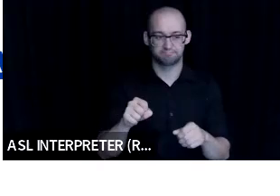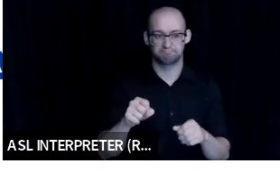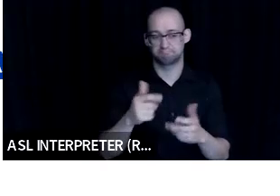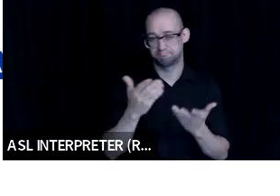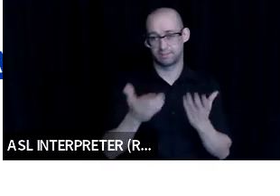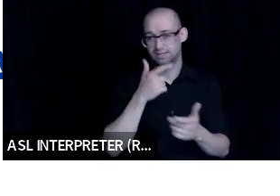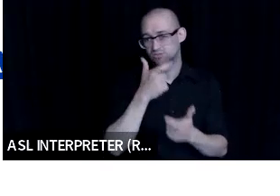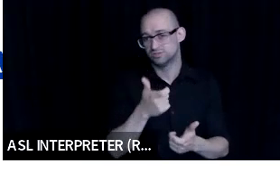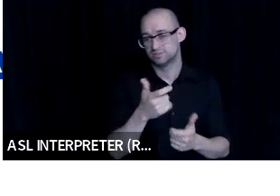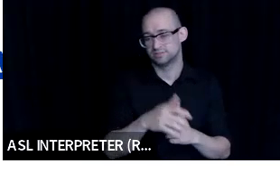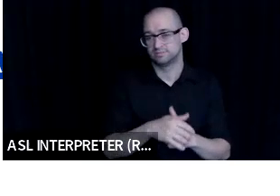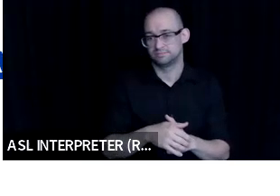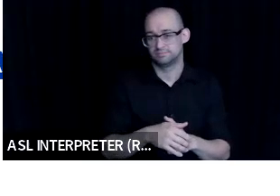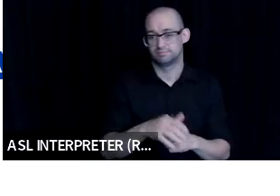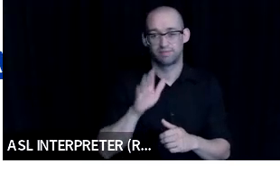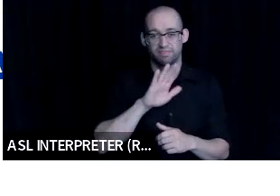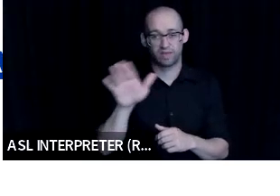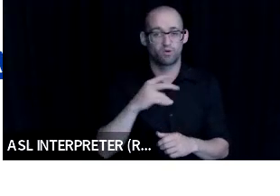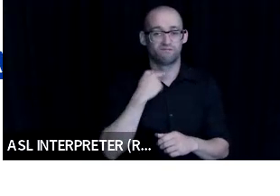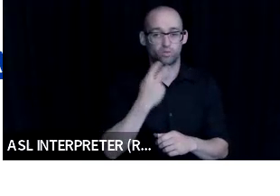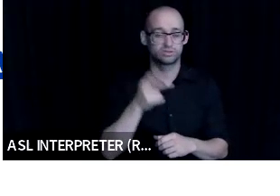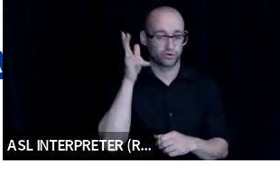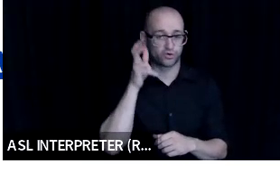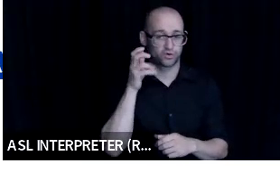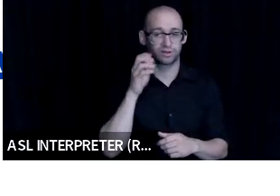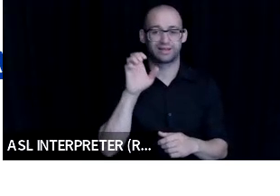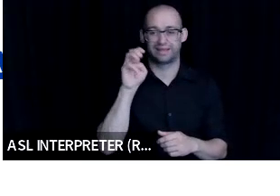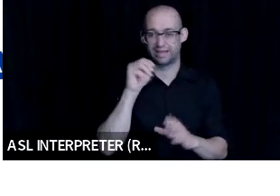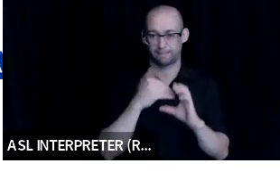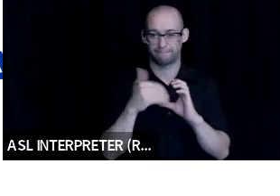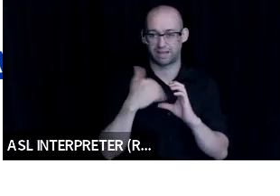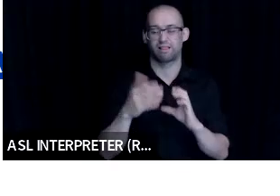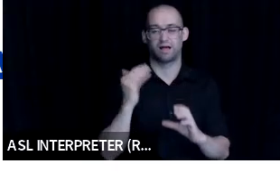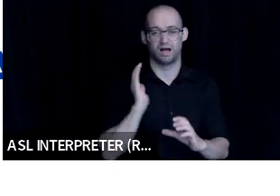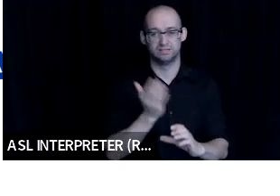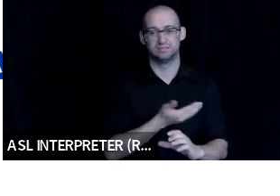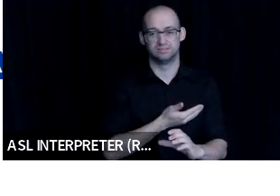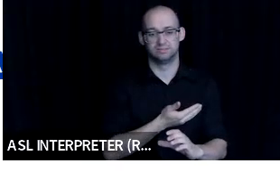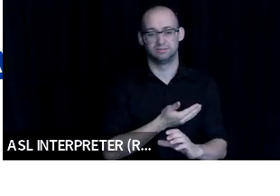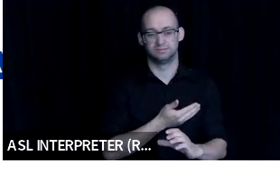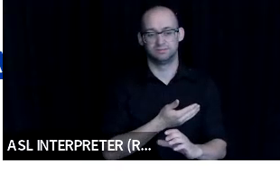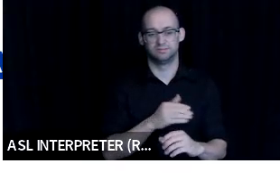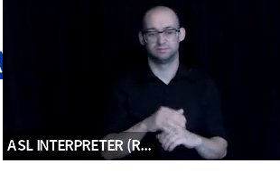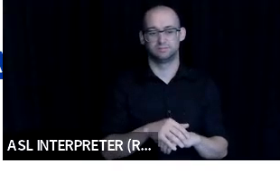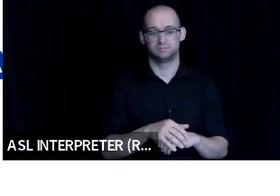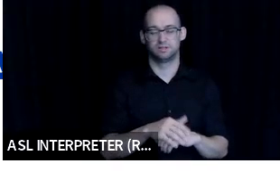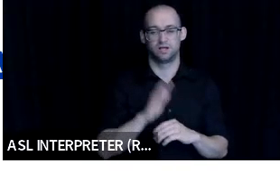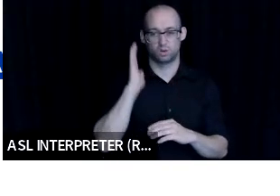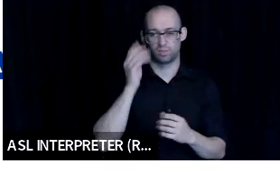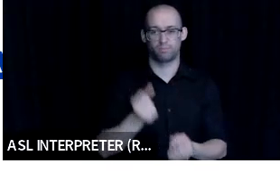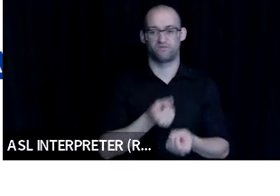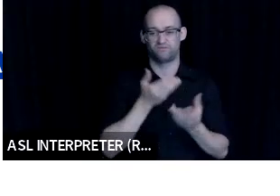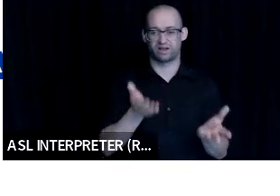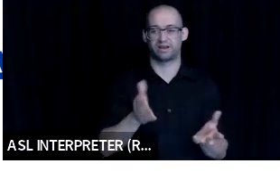interested in attending and having their voice heard, please email us at that digital equity email, and we will provide